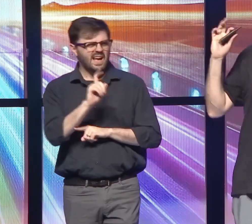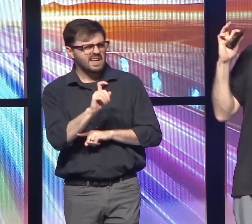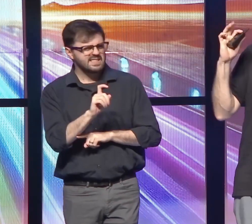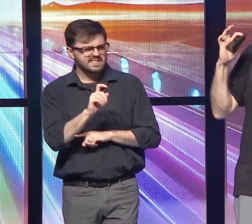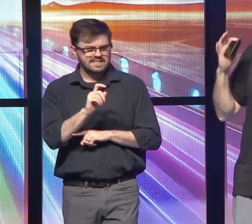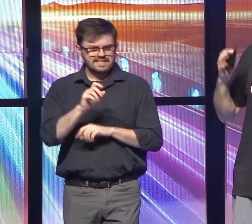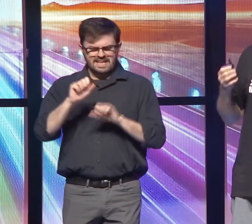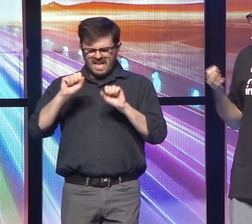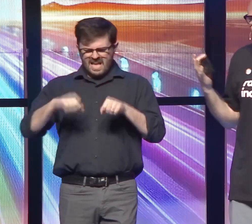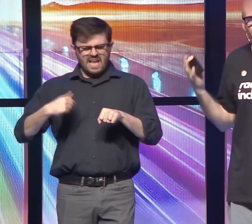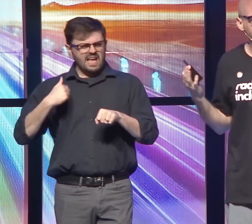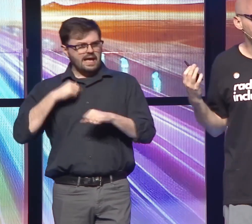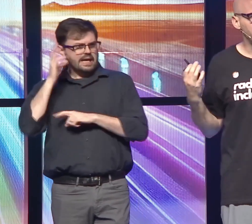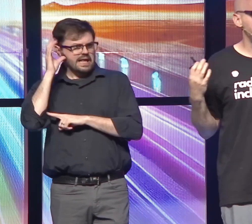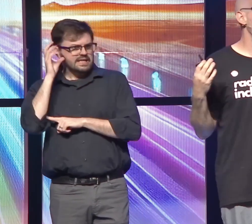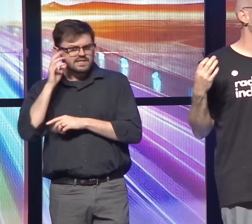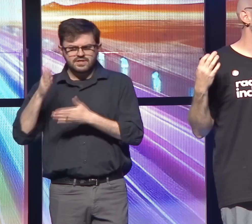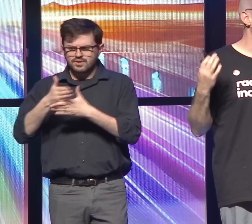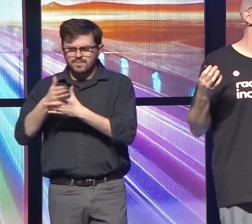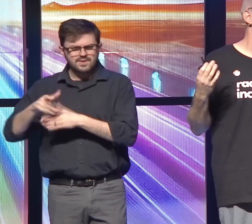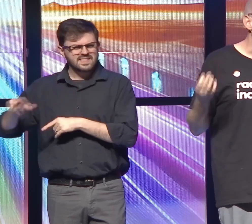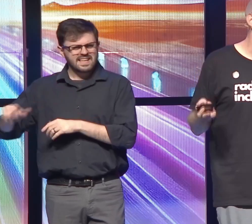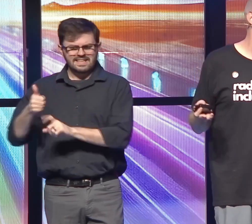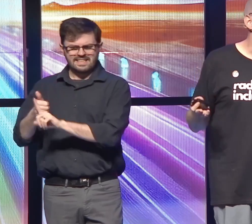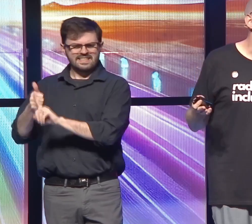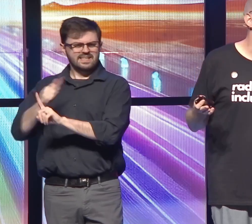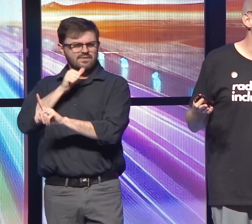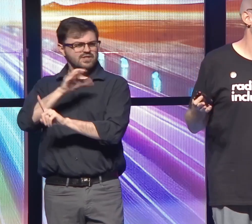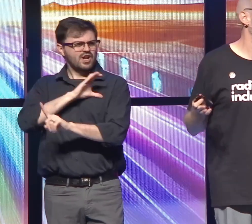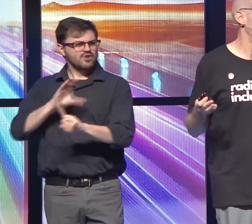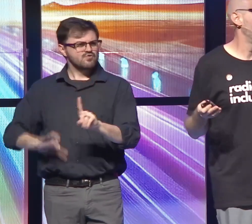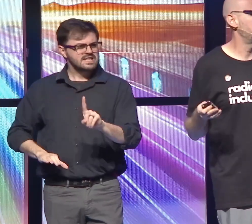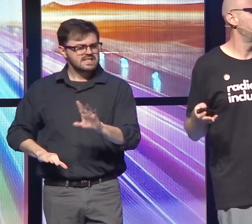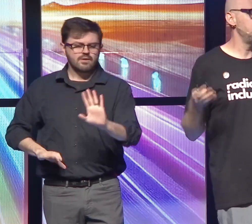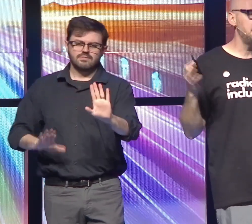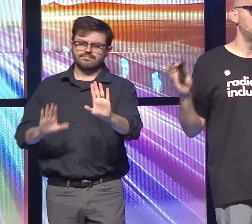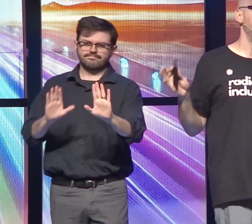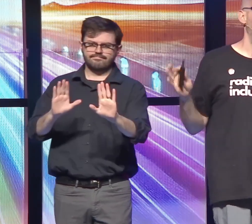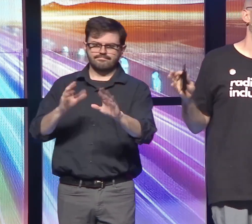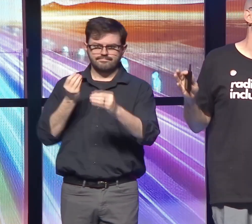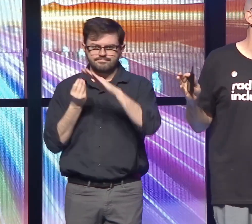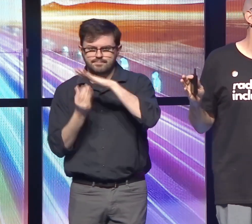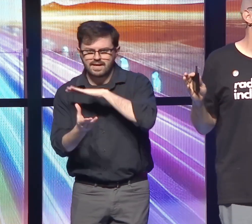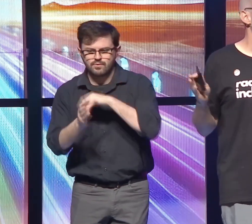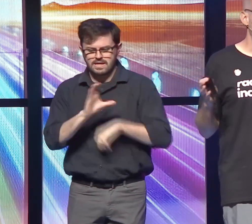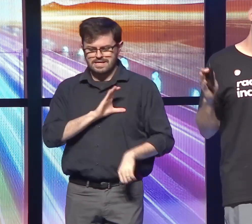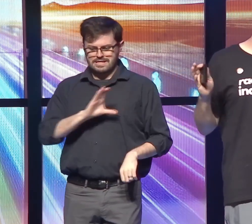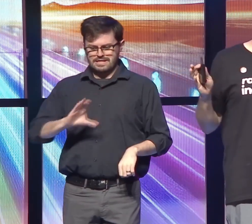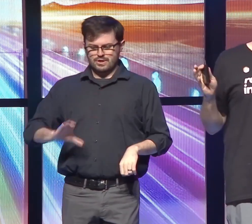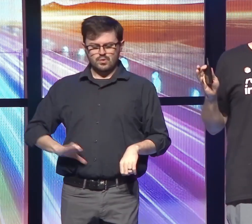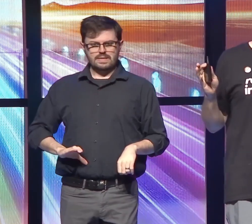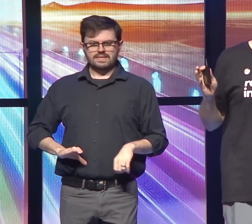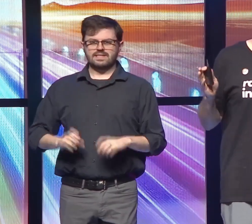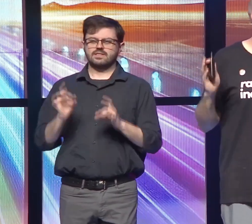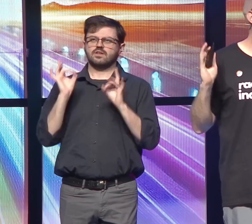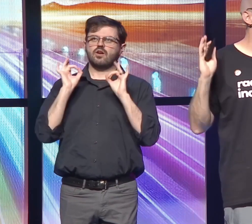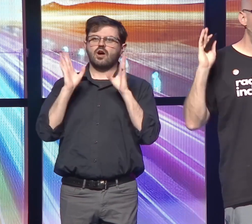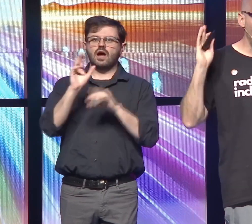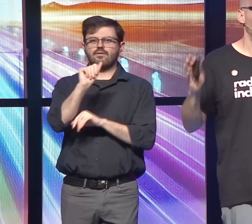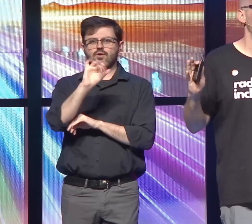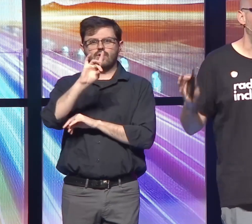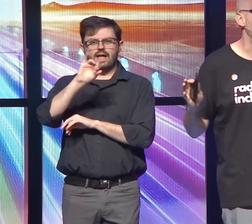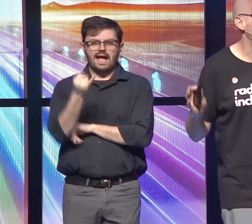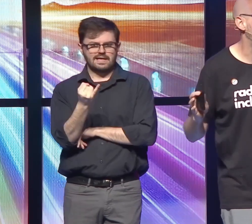isn't Christian? Which, by the way, Christian is a terrible adjective, okay? It's a decent noun, a better verb,